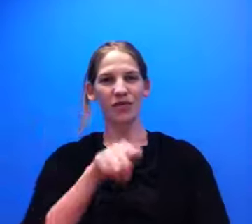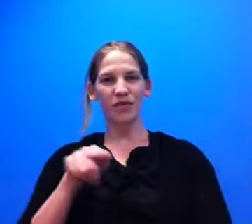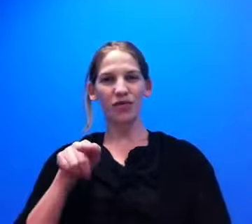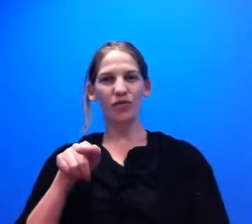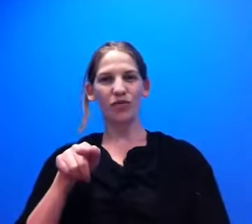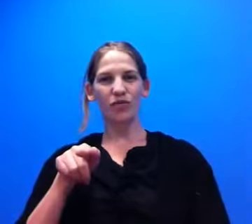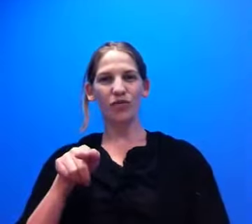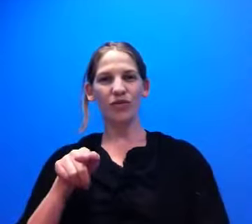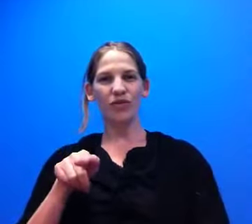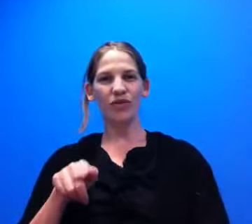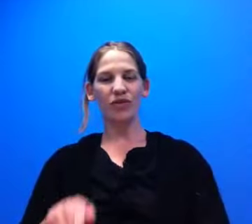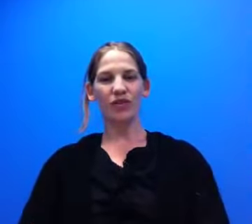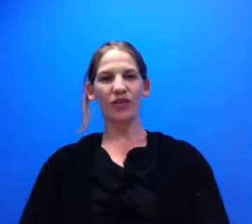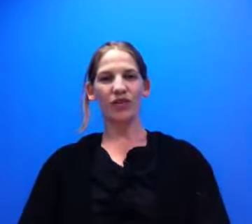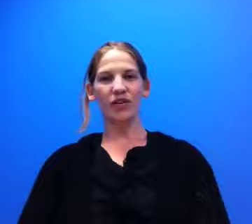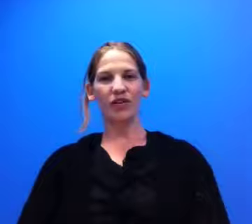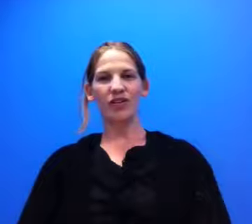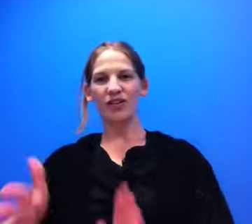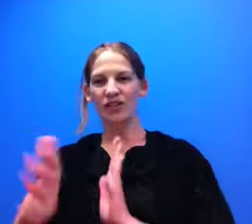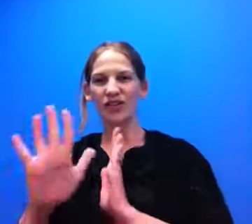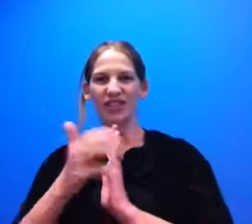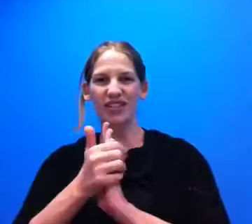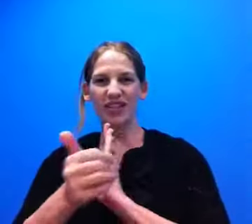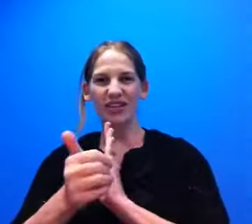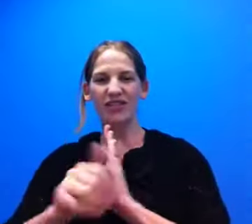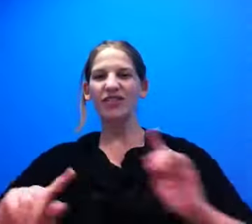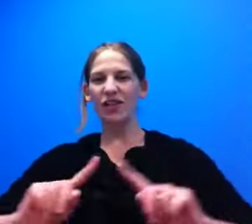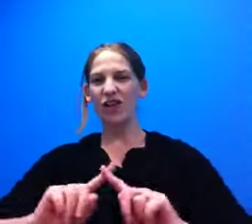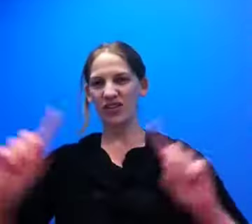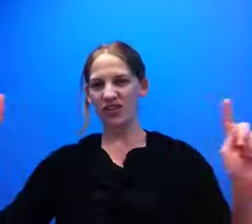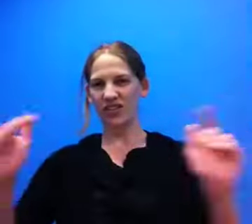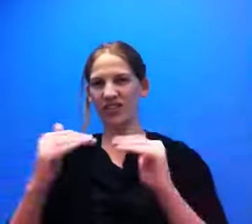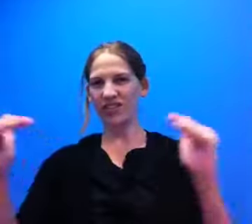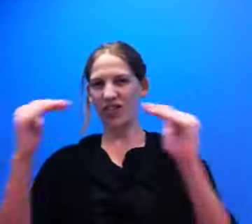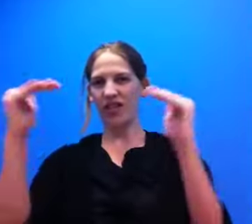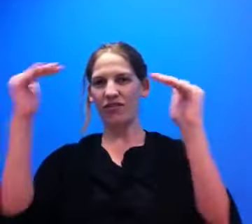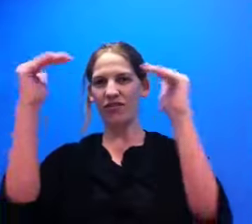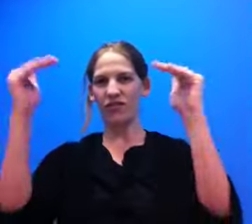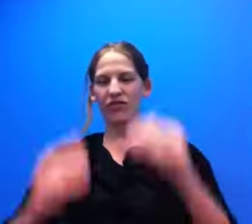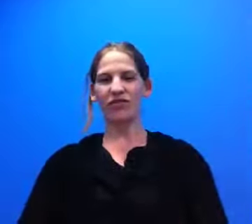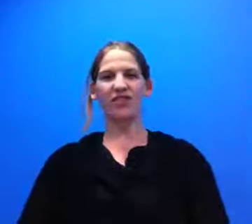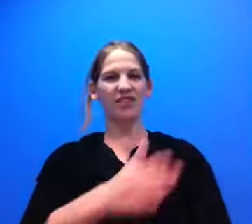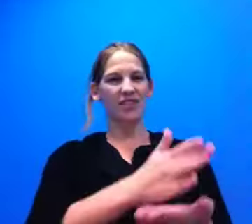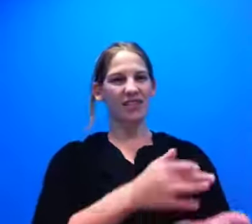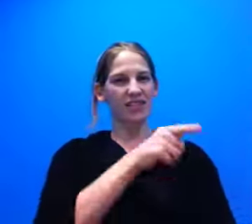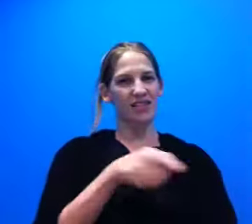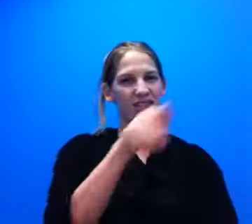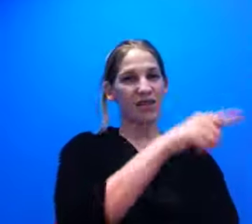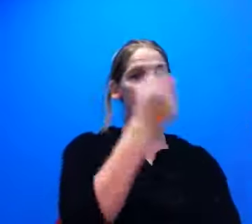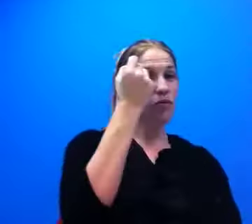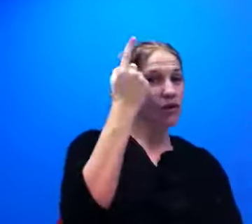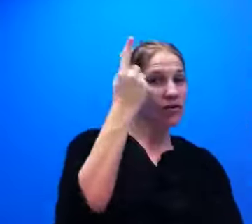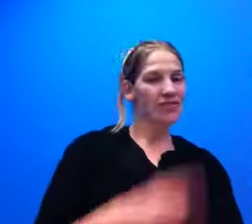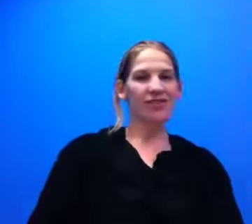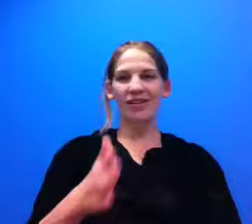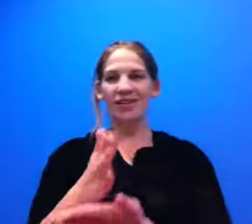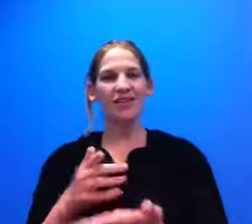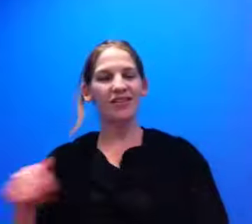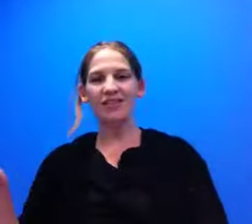out that particular middle step there. Now, I'm not requiring that you write that down on the exam, but it will be helpful for you